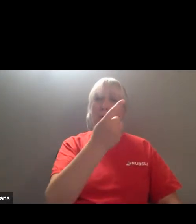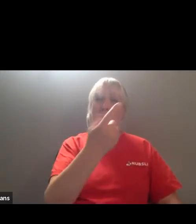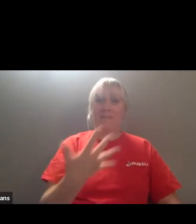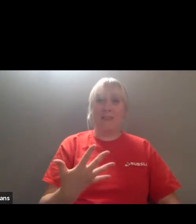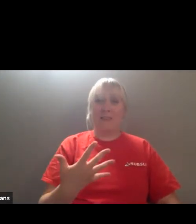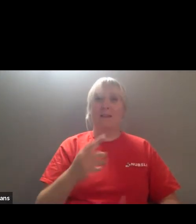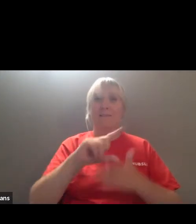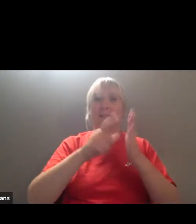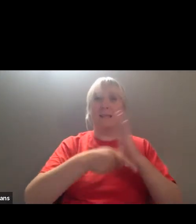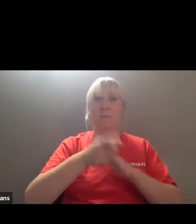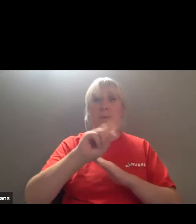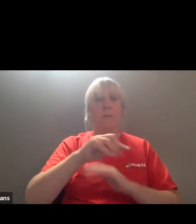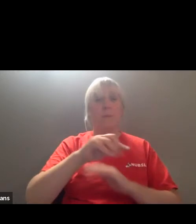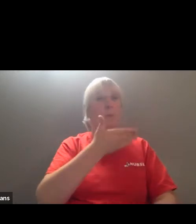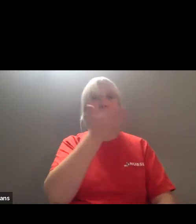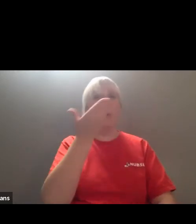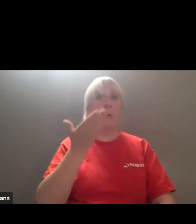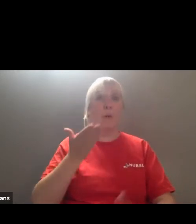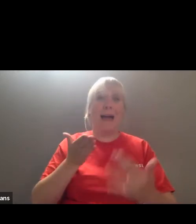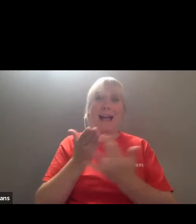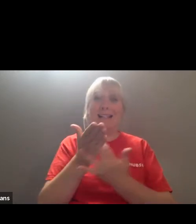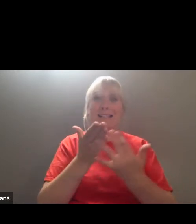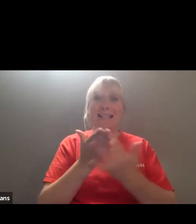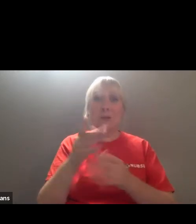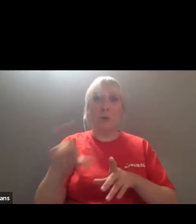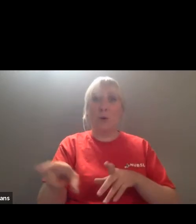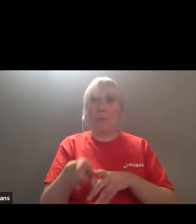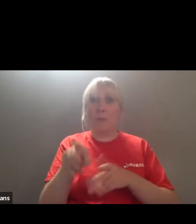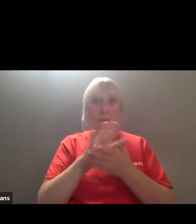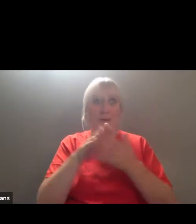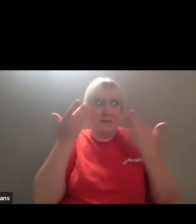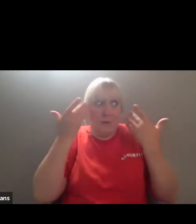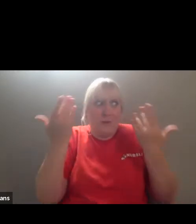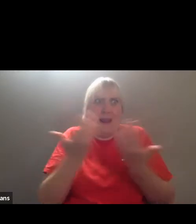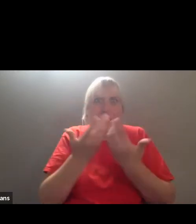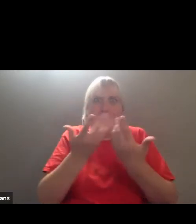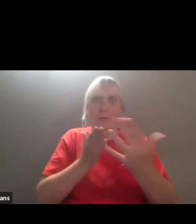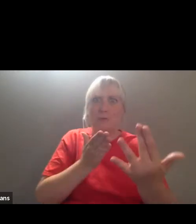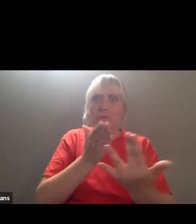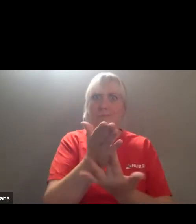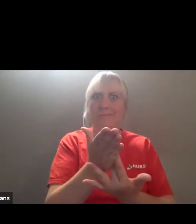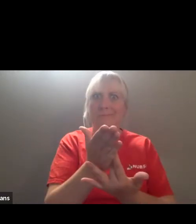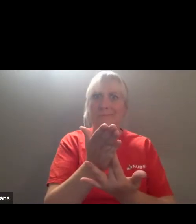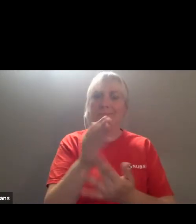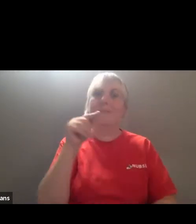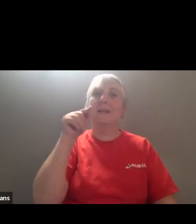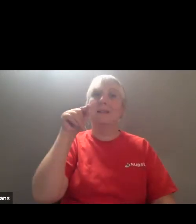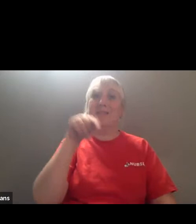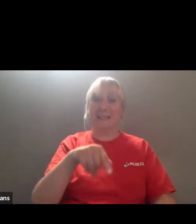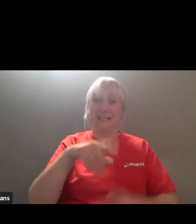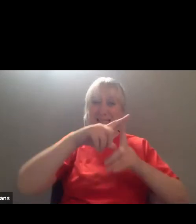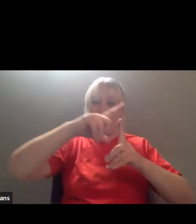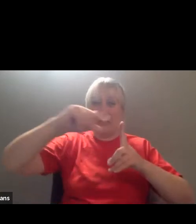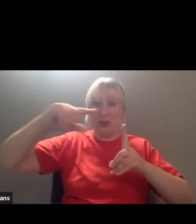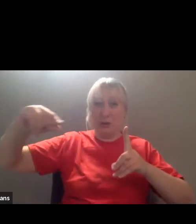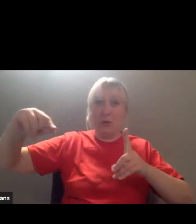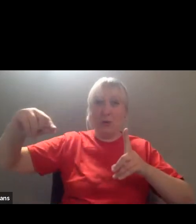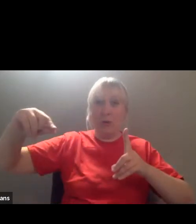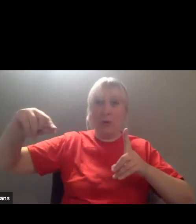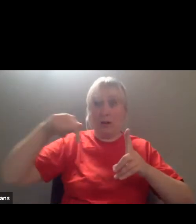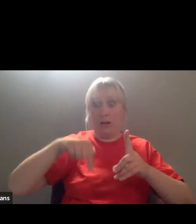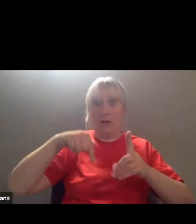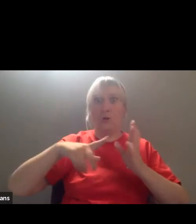no access to a computer and don't know how to use one. And this is digital by default universal credit. So we really do need